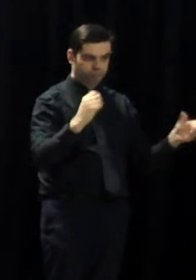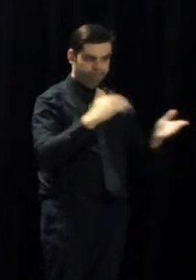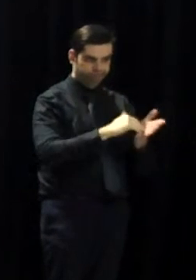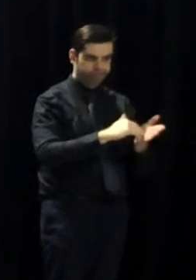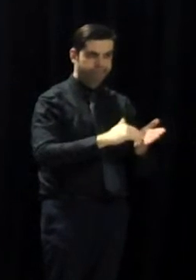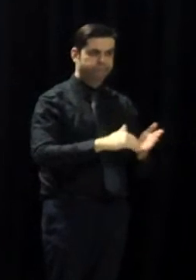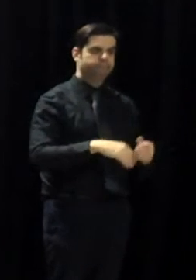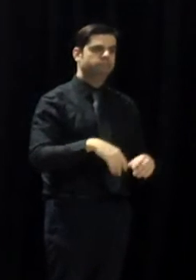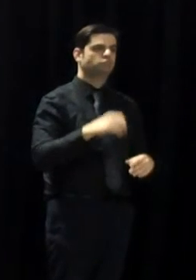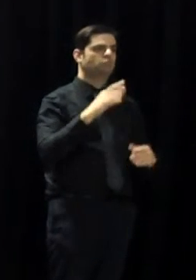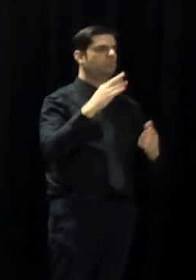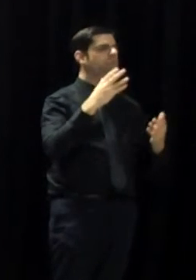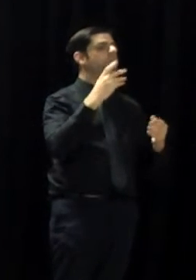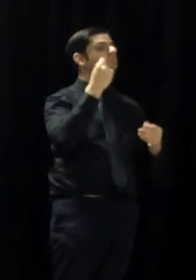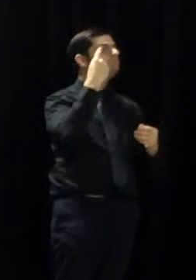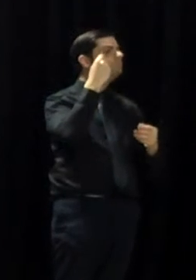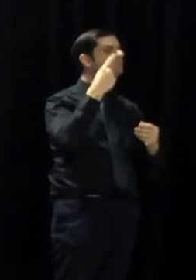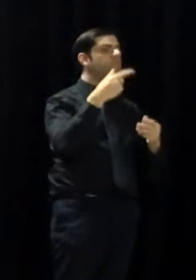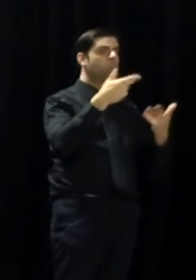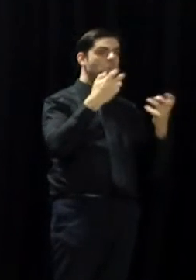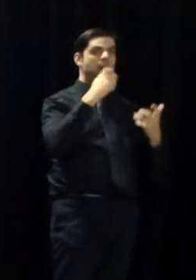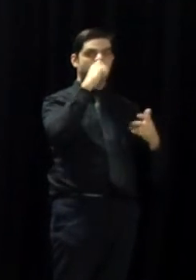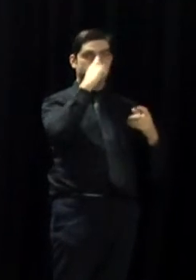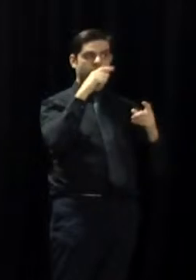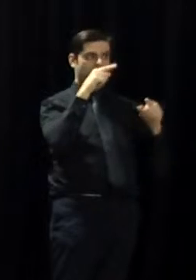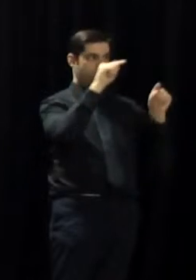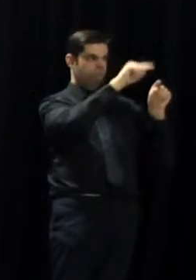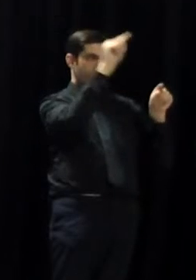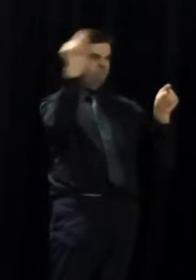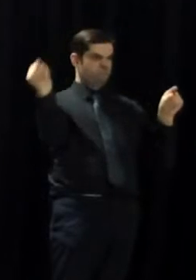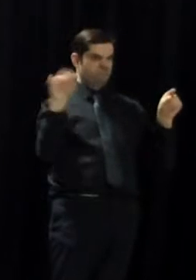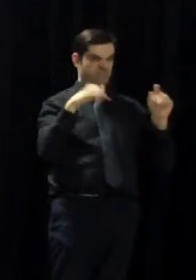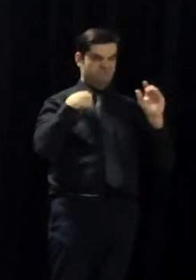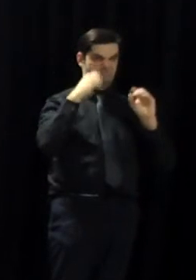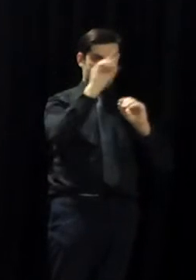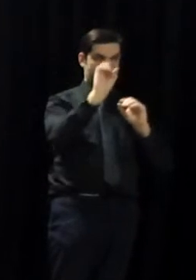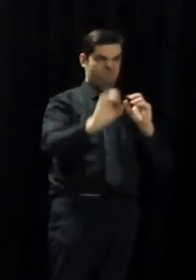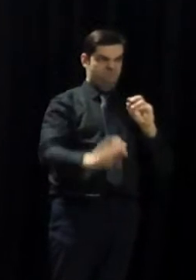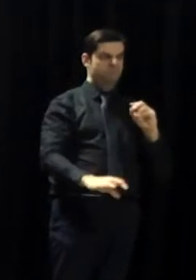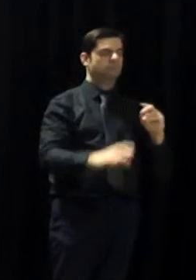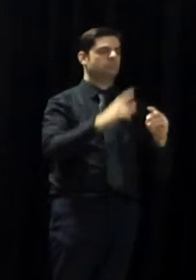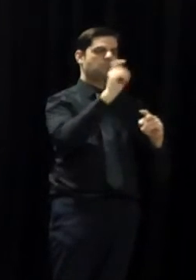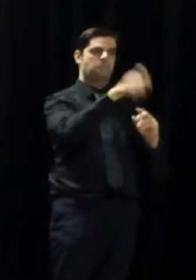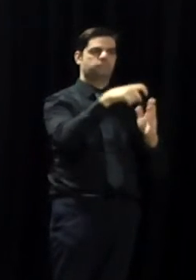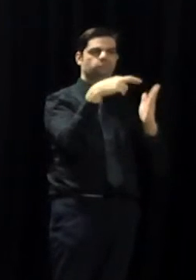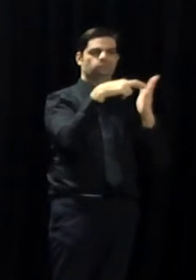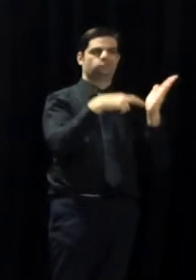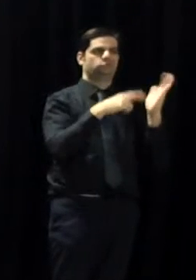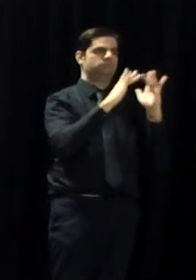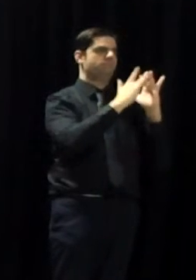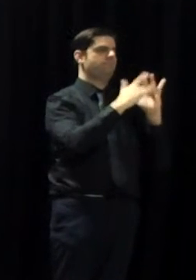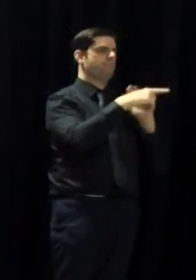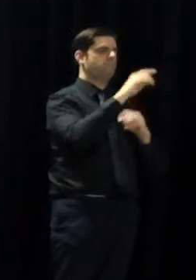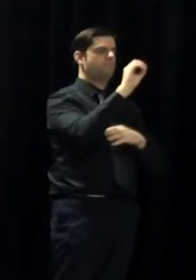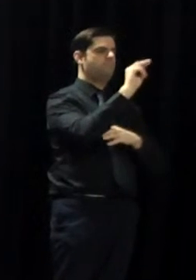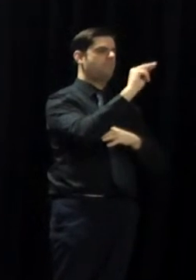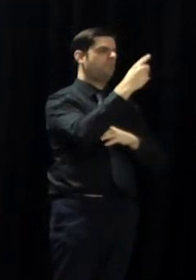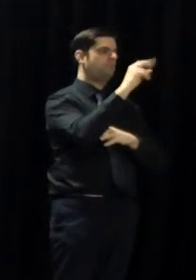on Christmas Eve, you can get a test here at the On Center. Normally we do about 400. I think we're going to do double that.